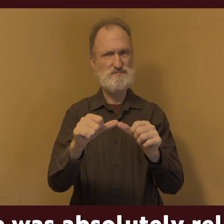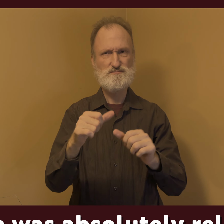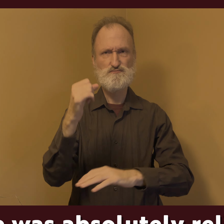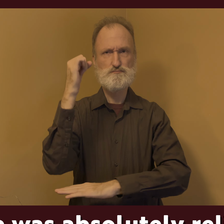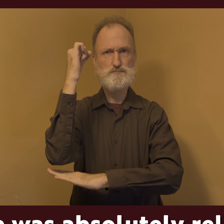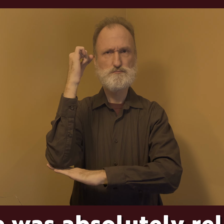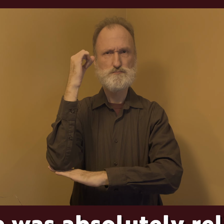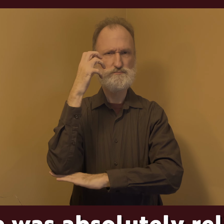rock.